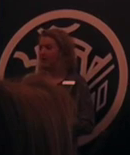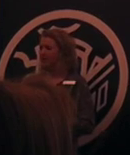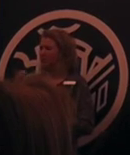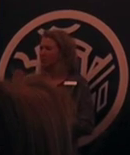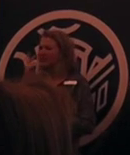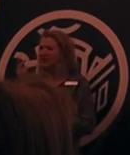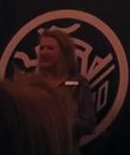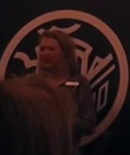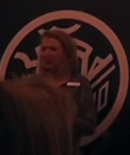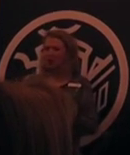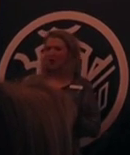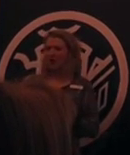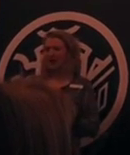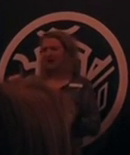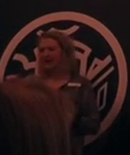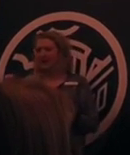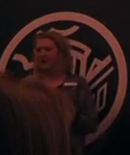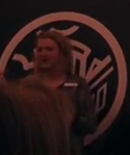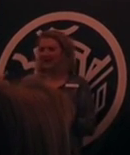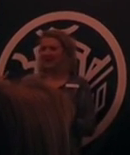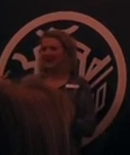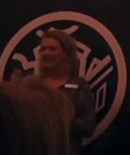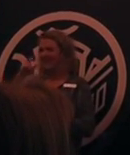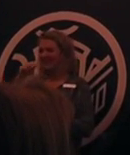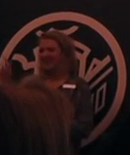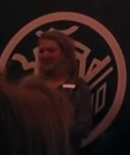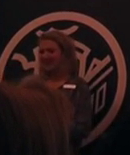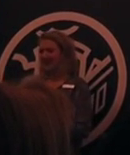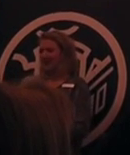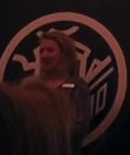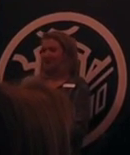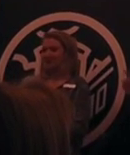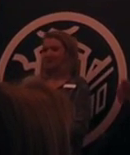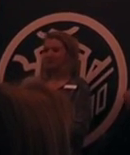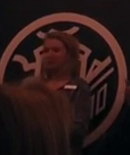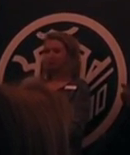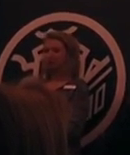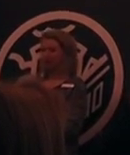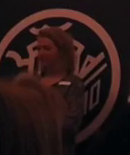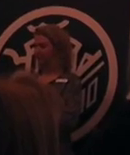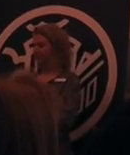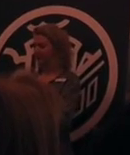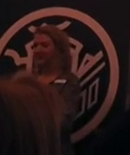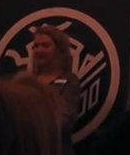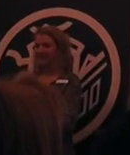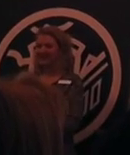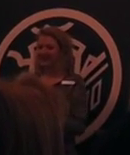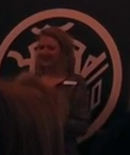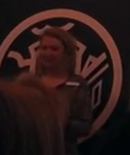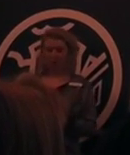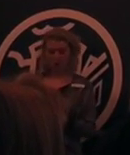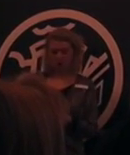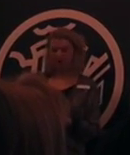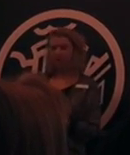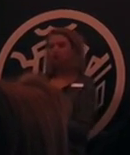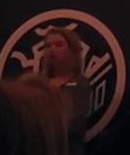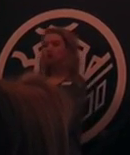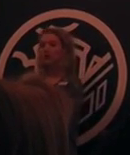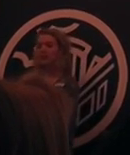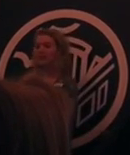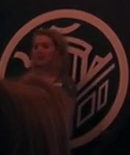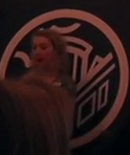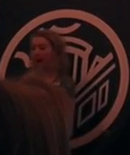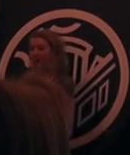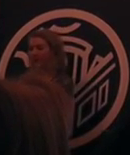the young LGBT Vietnamese who would be on their bicycles. They do, instead of a parade, it's a bike ride. But to see